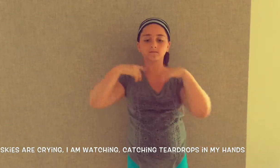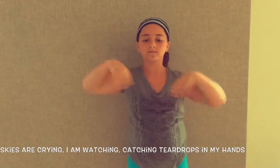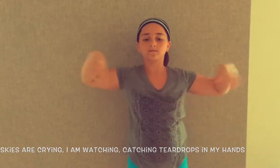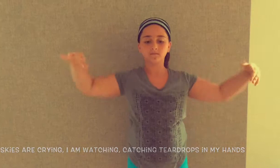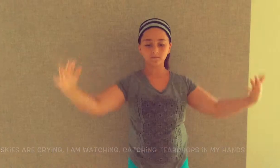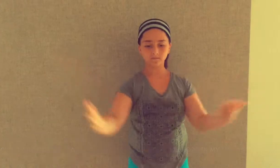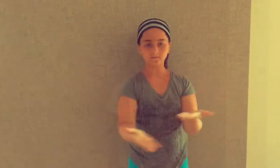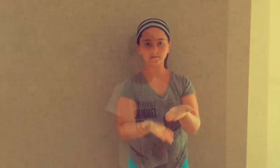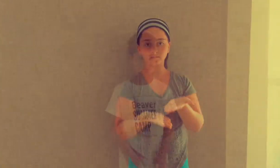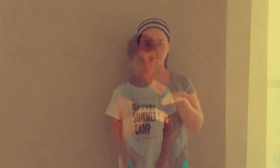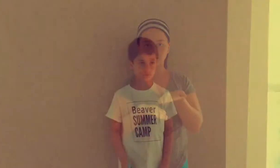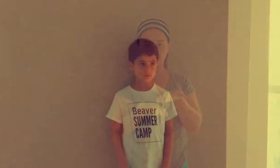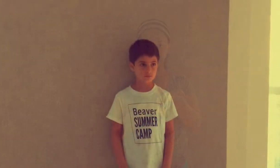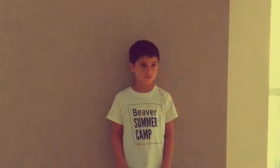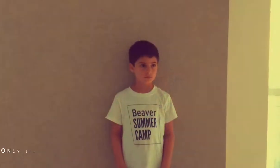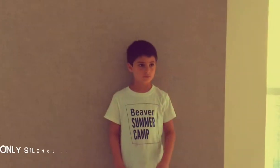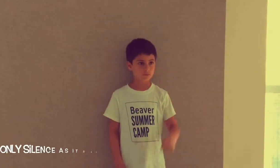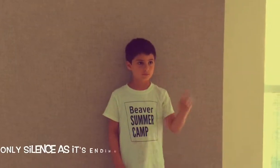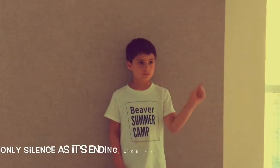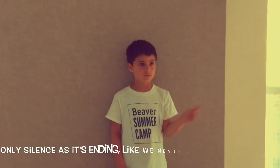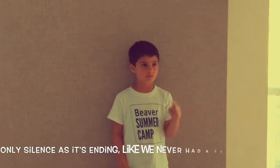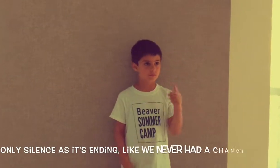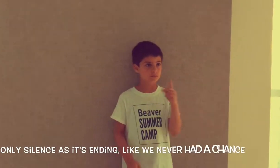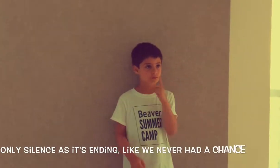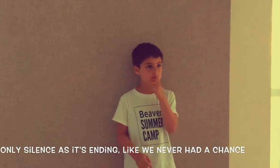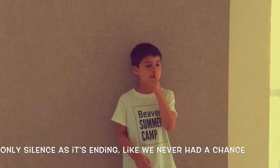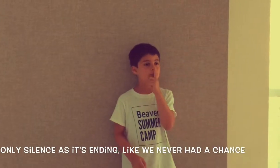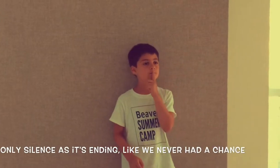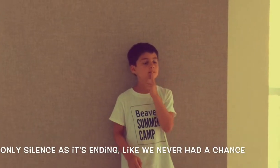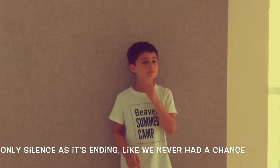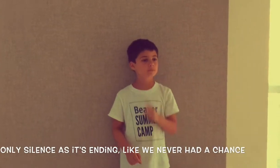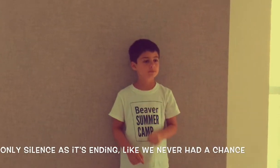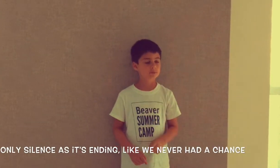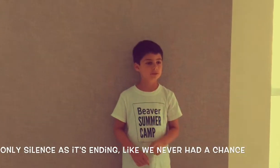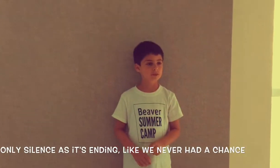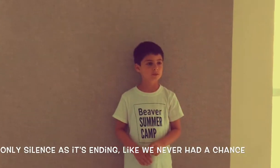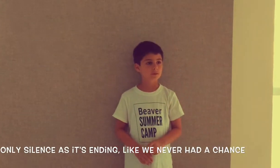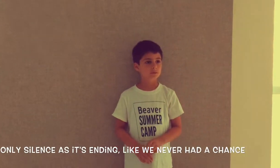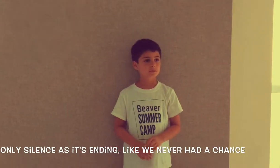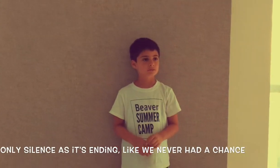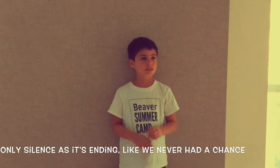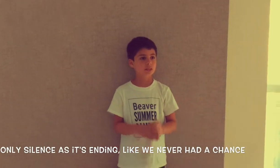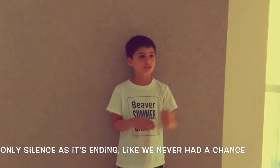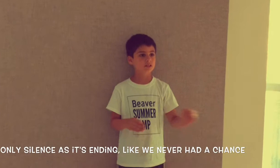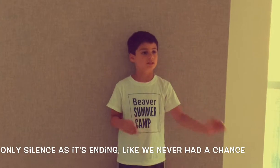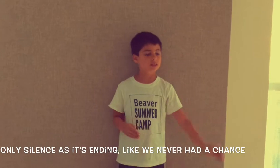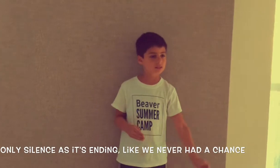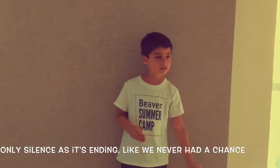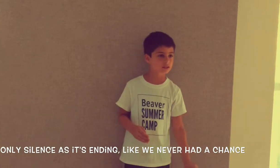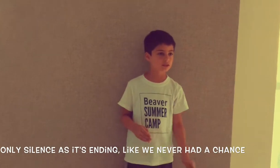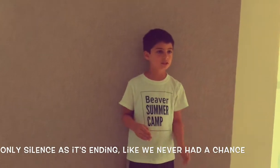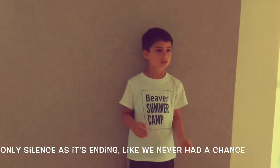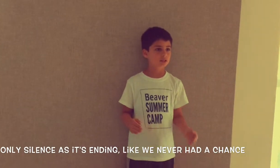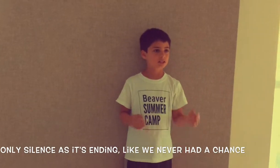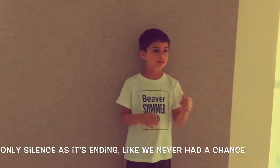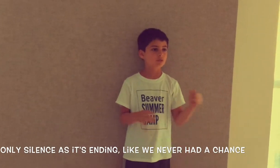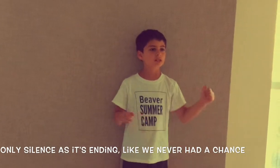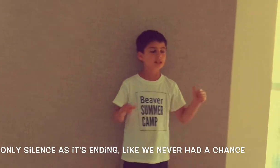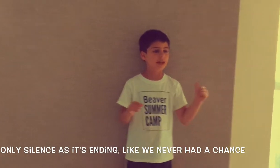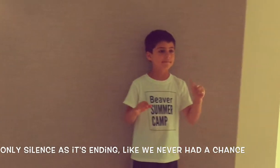my hands. Only silence as it's ending, like we